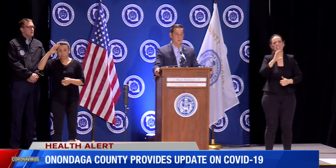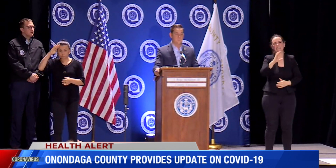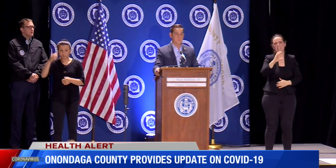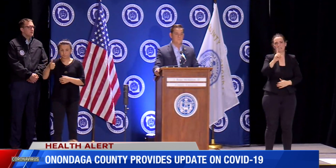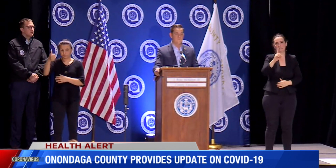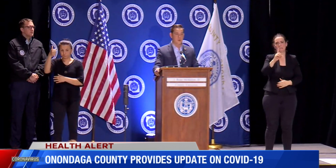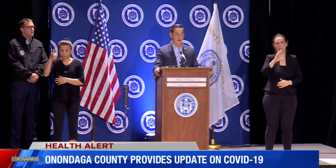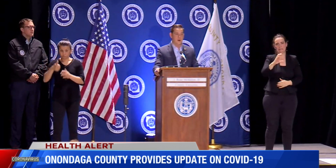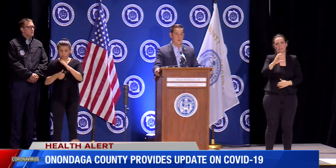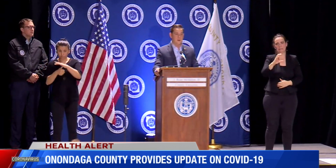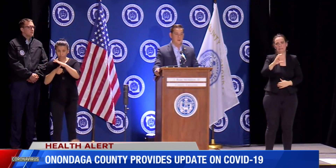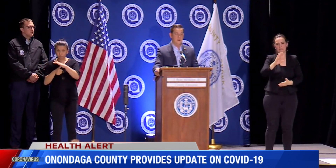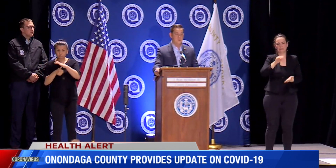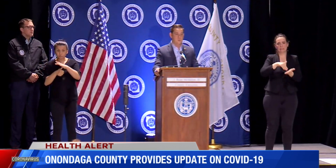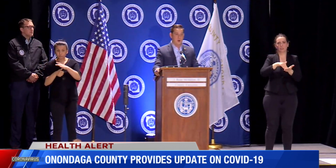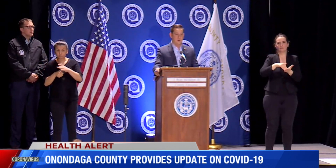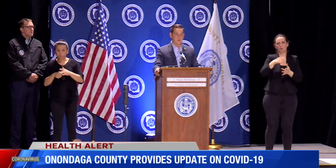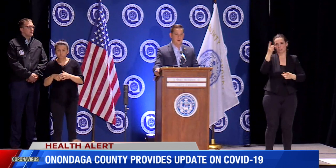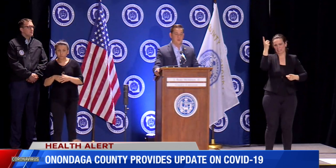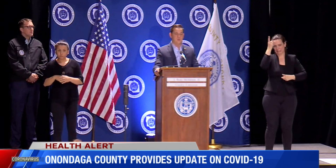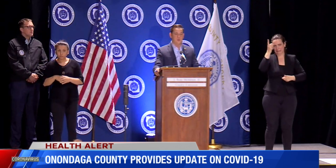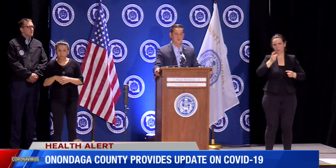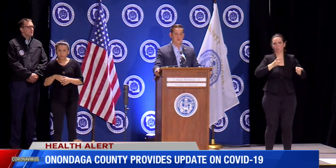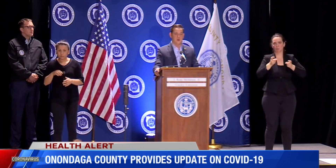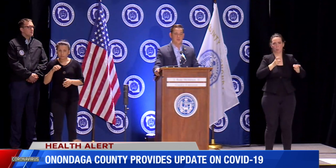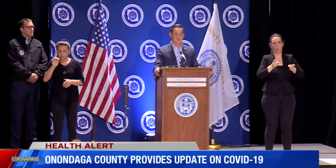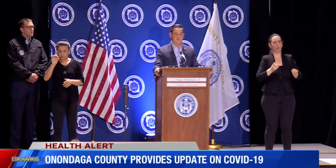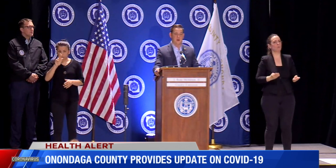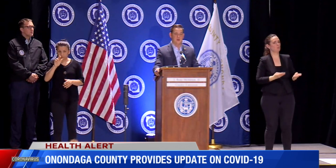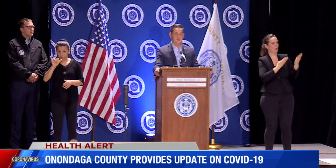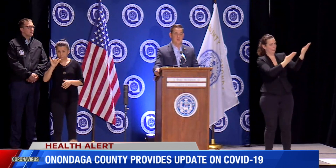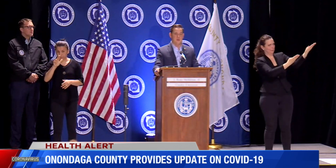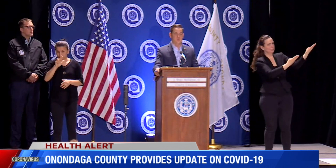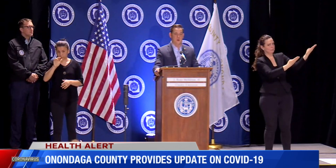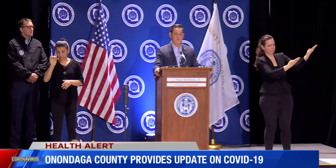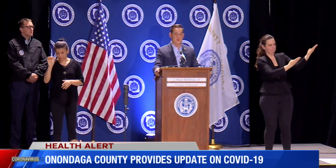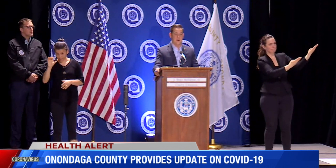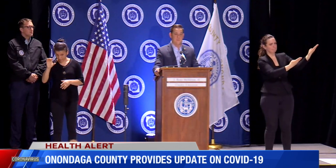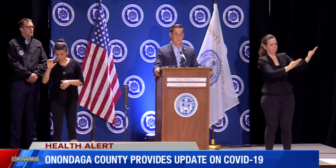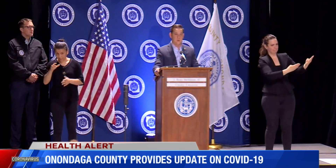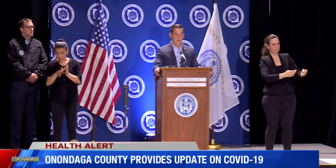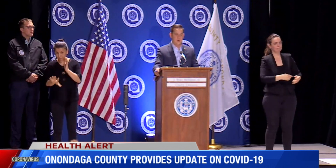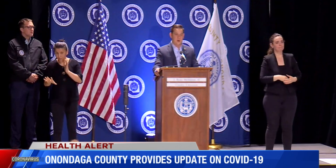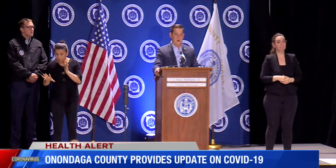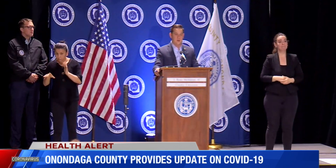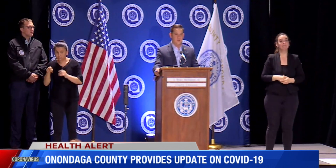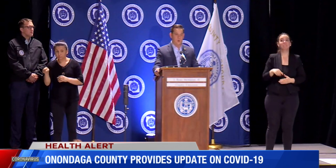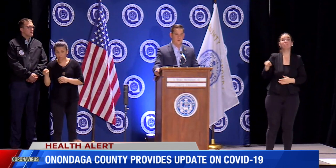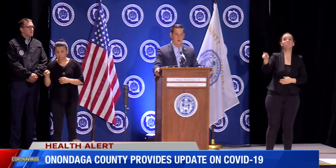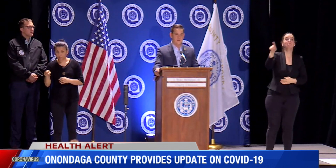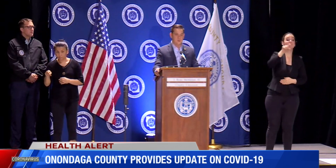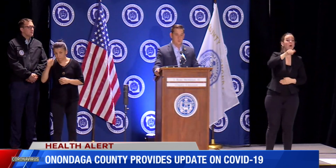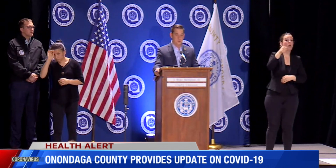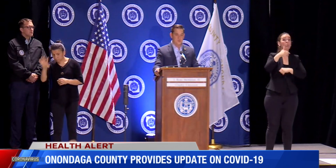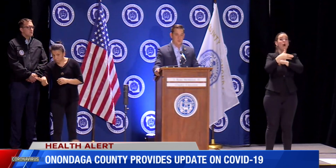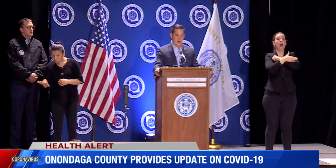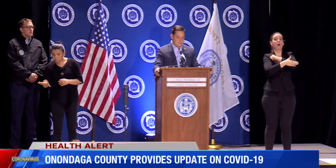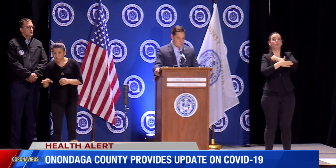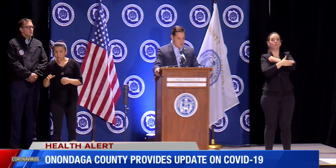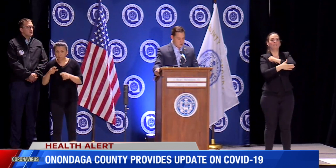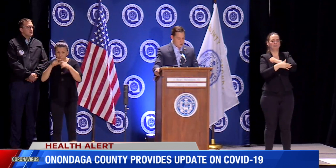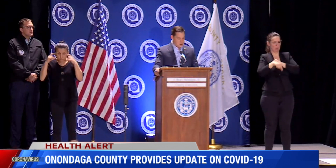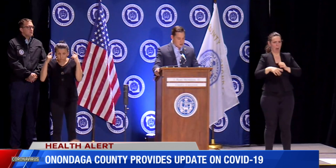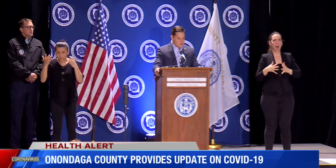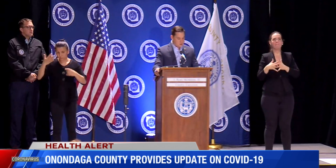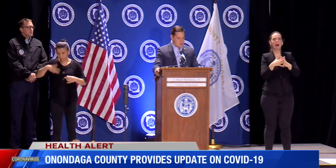in public. It's smart. Other communities, other countries have done it. It's worked for them. It should work for us. So please do